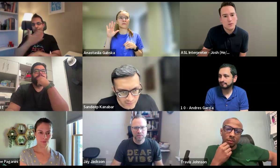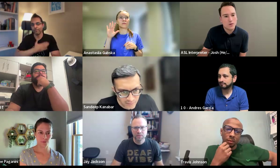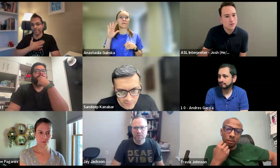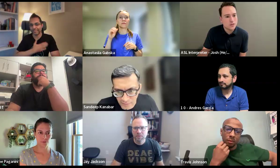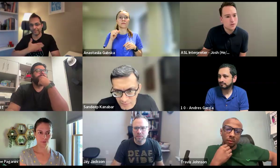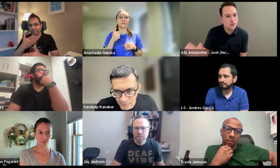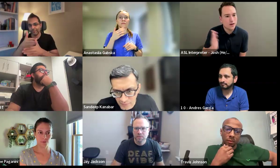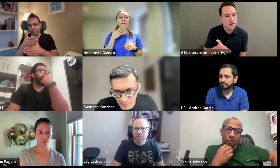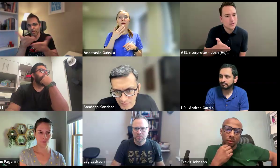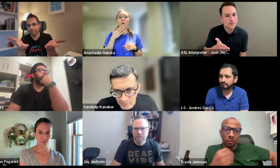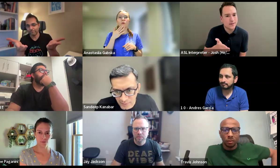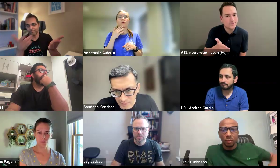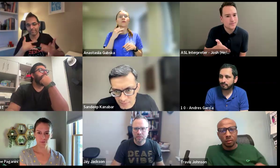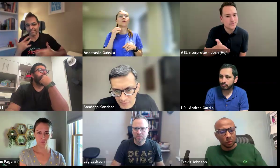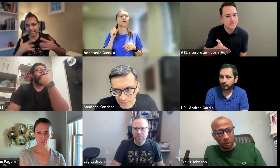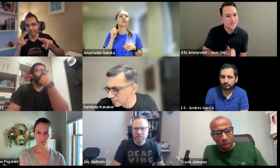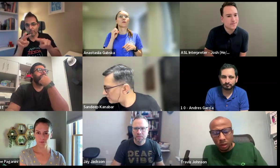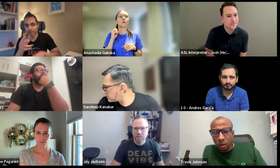We will go to Anastasia.